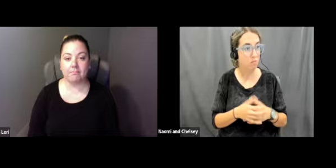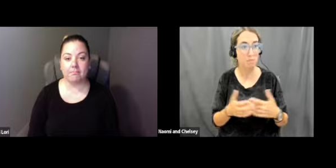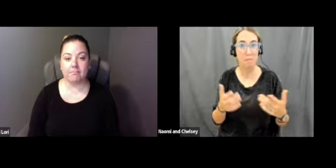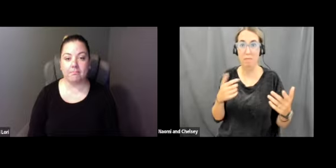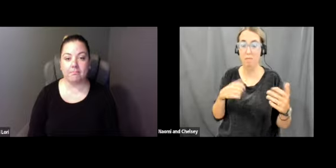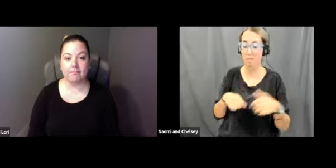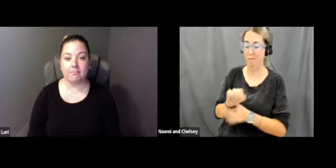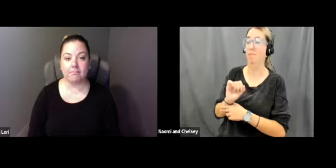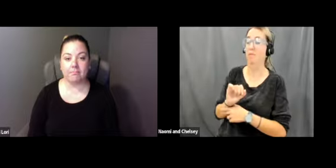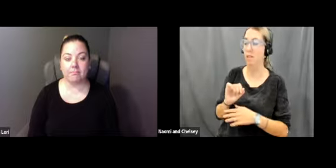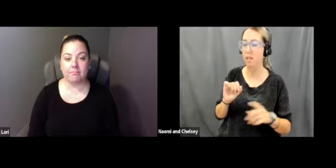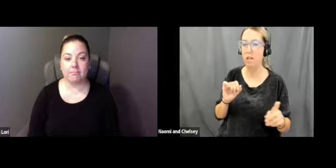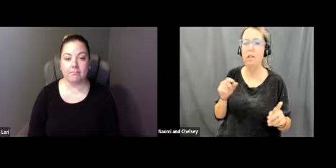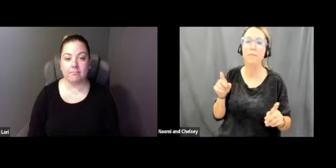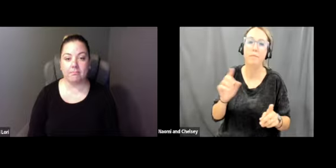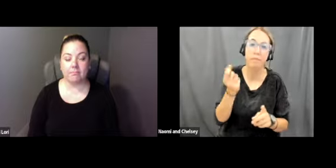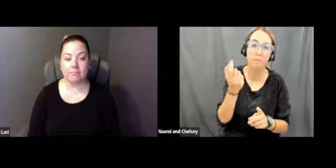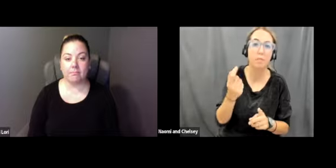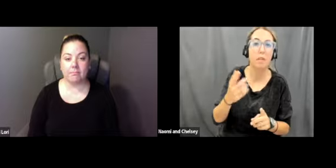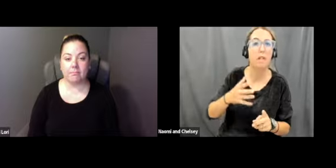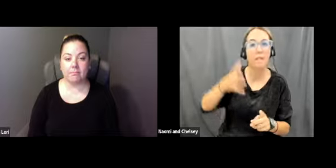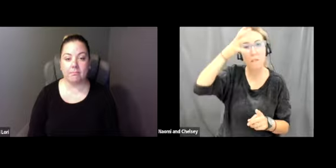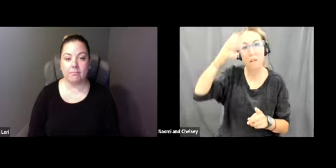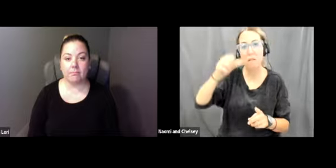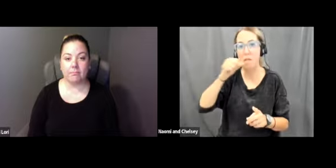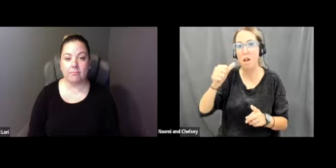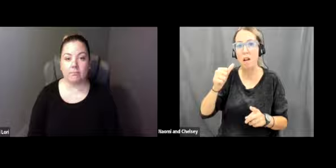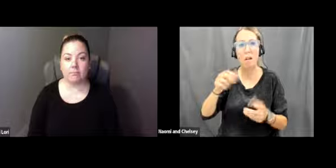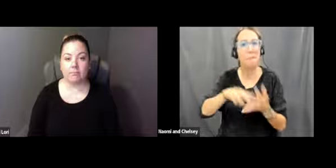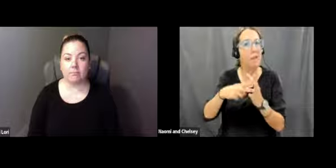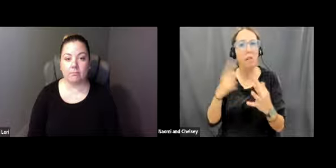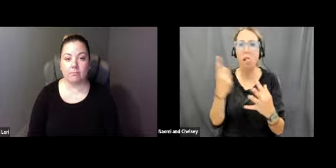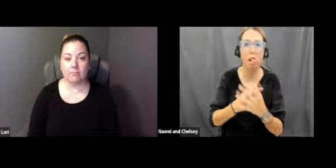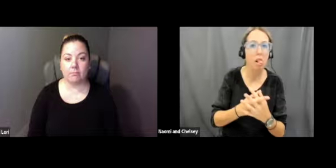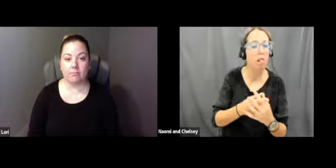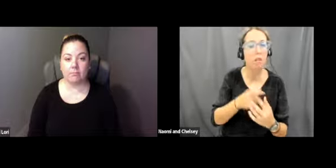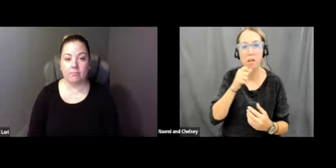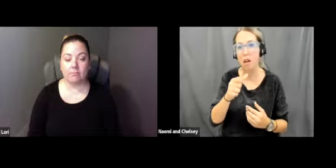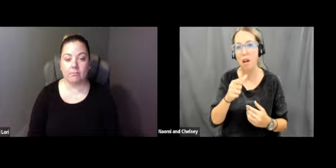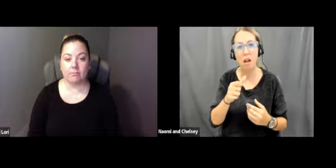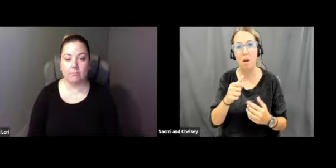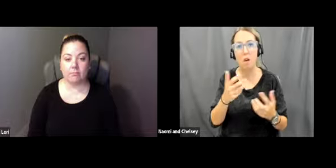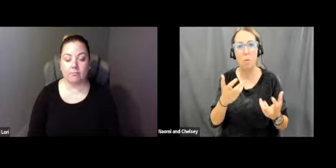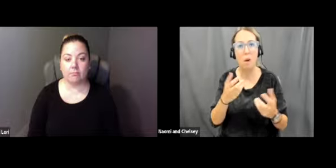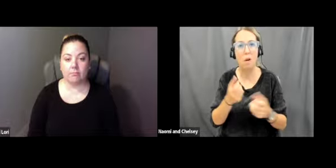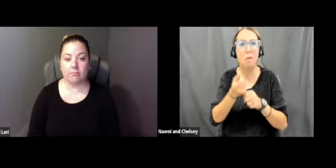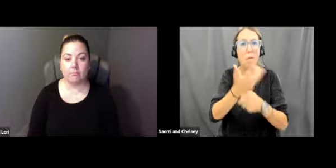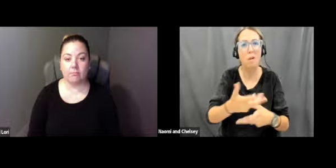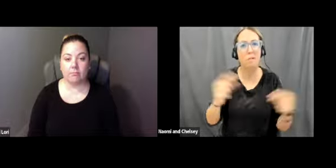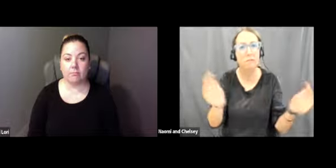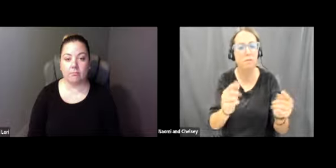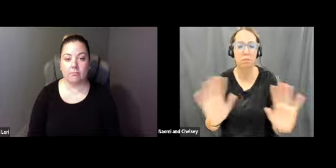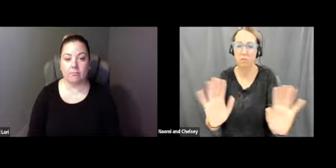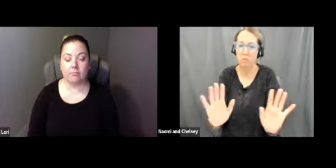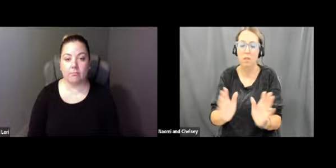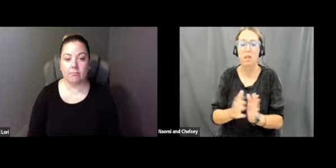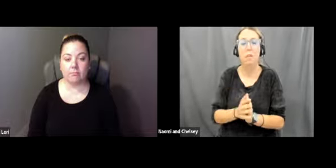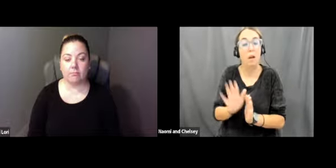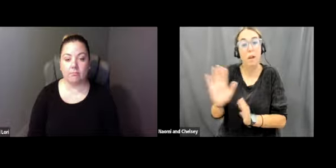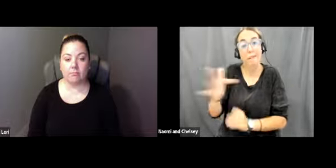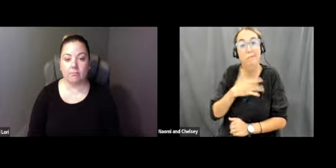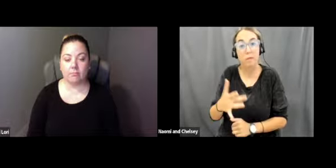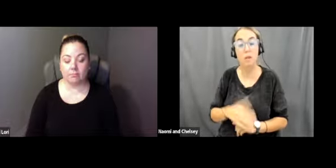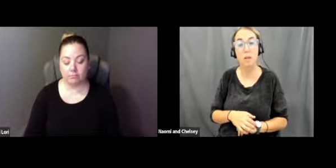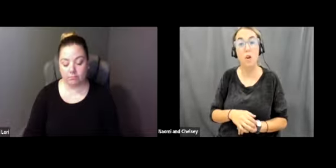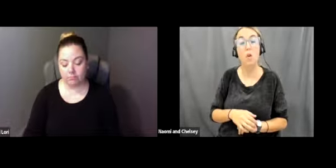who says whatever comes to his mind and has no filter. And from that moment, I had an eating